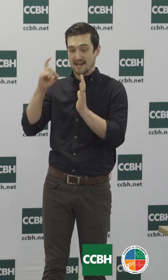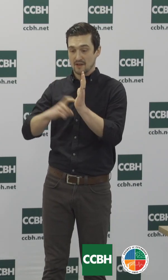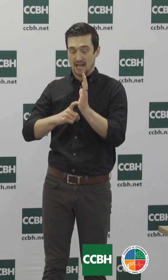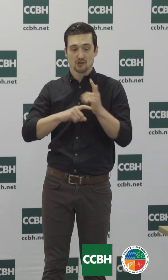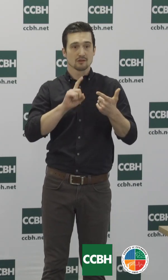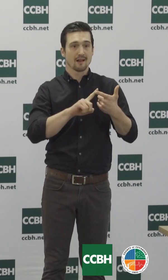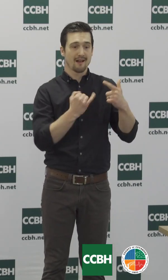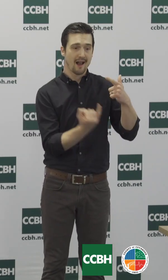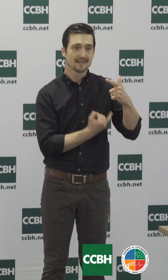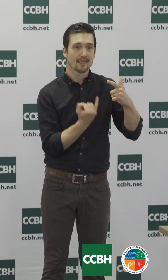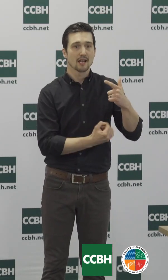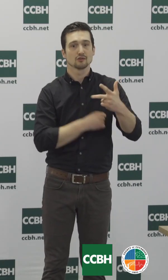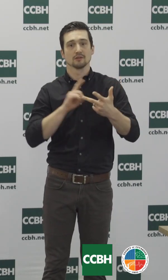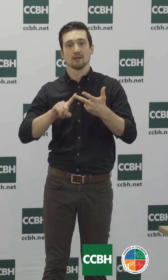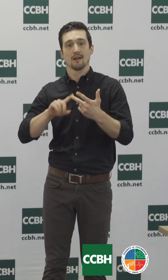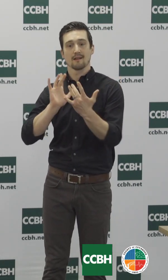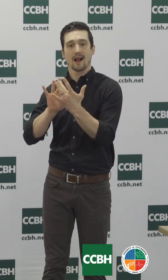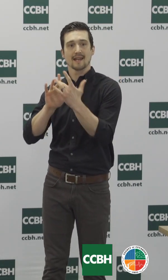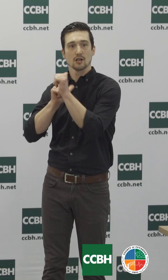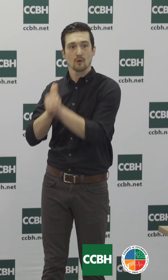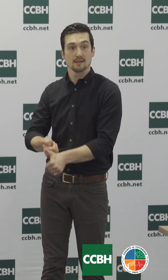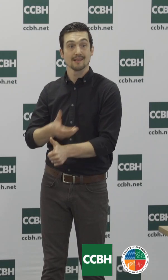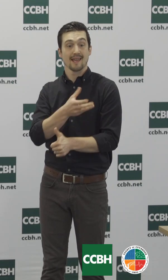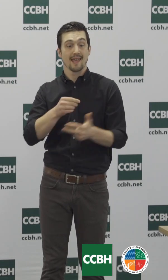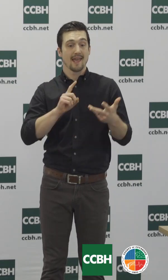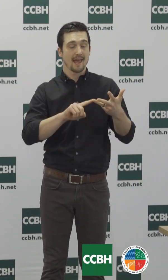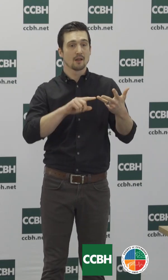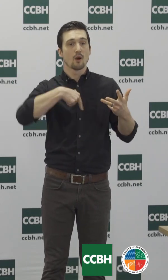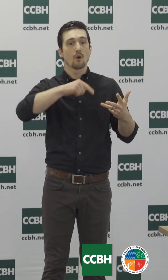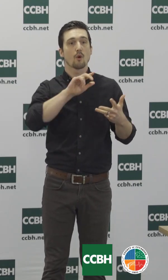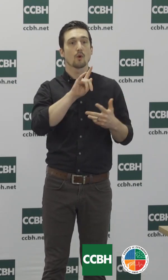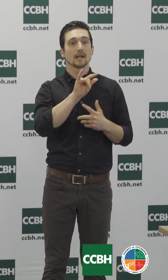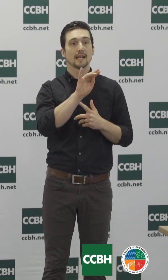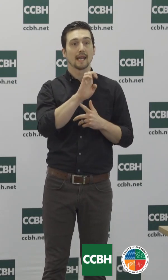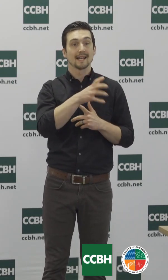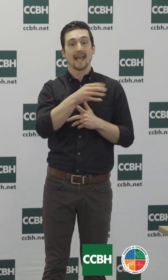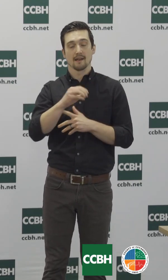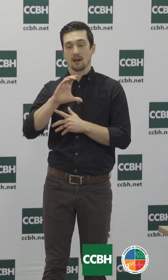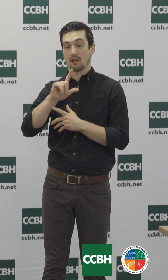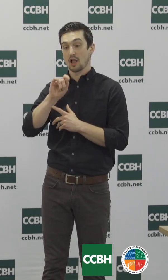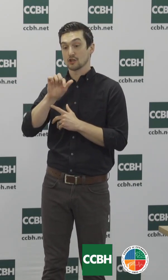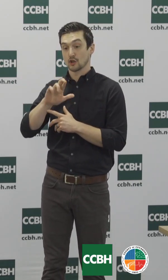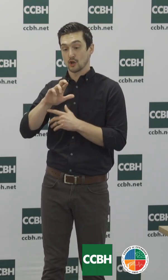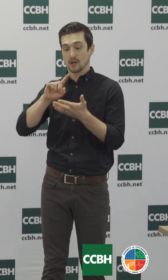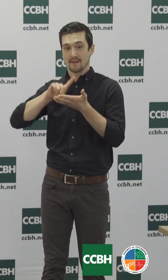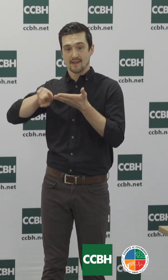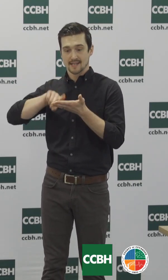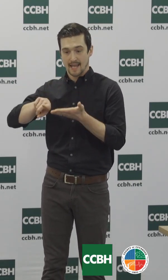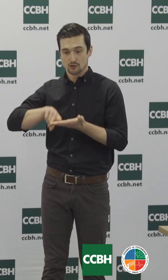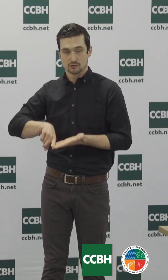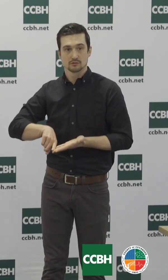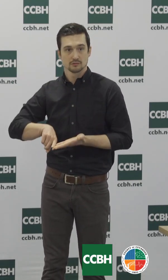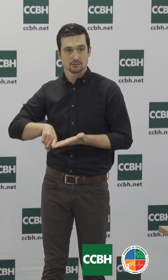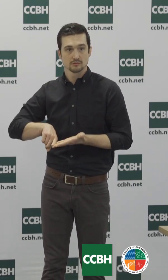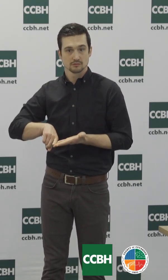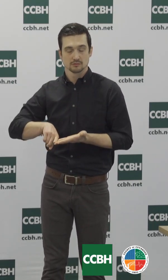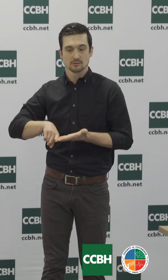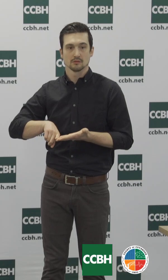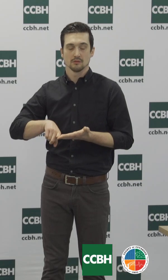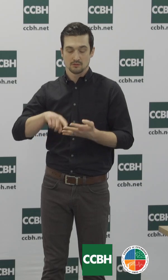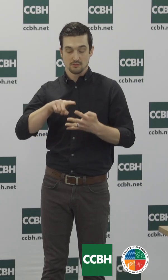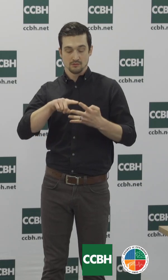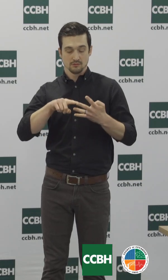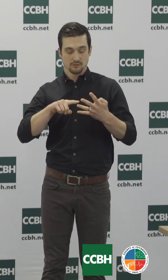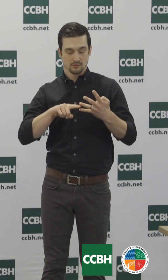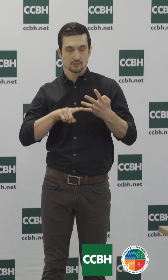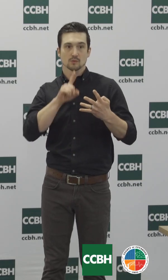isolation, contact tracing, and quarantine, as well as cluster investigations, which are the cornerstones of the